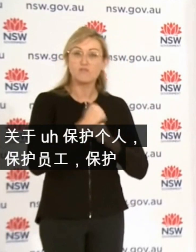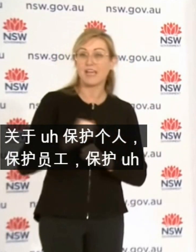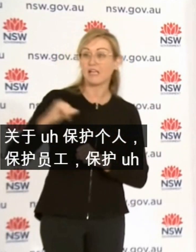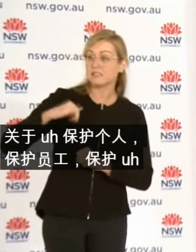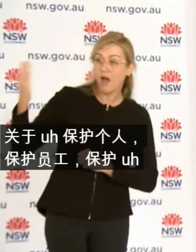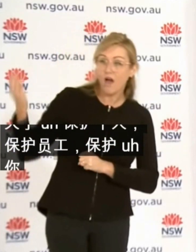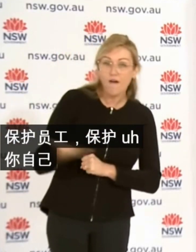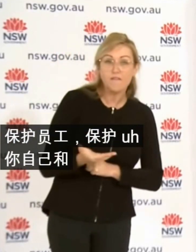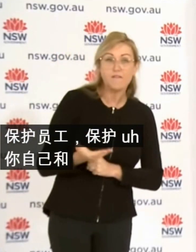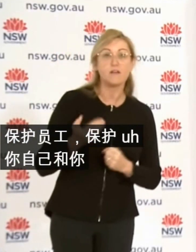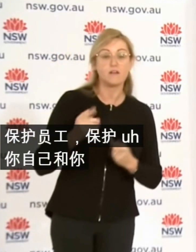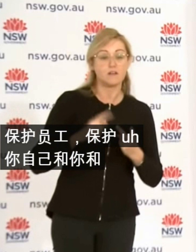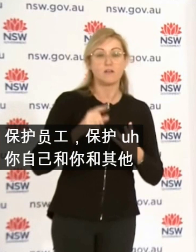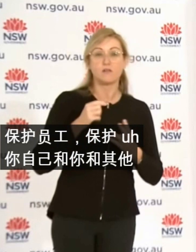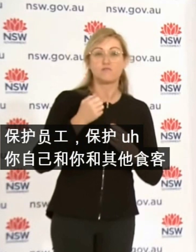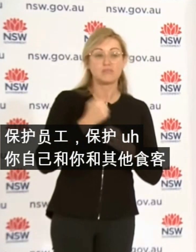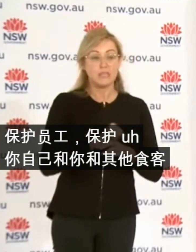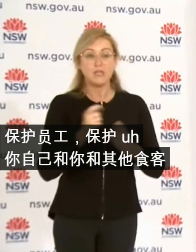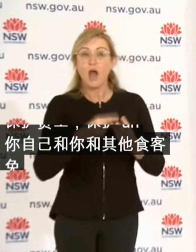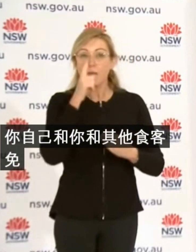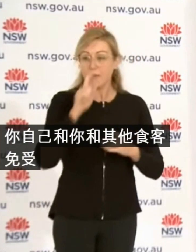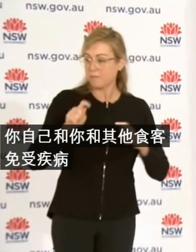protecting yourself and the other